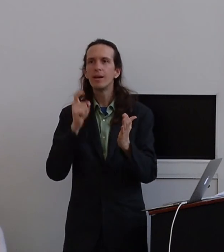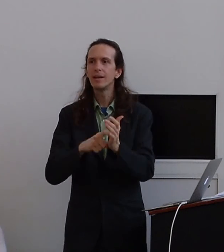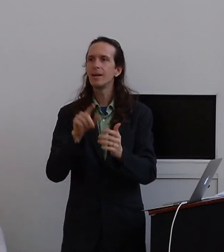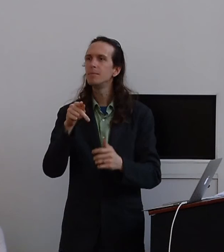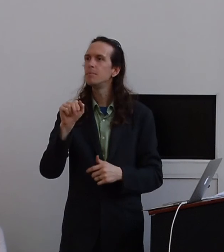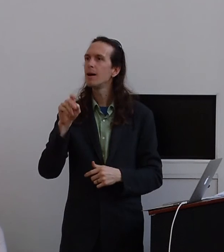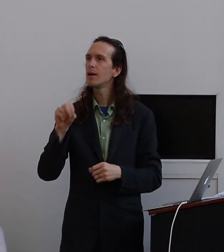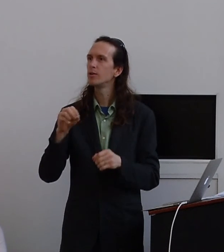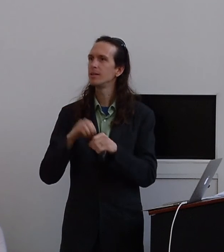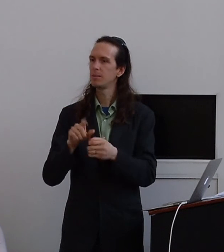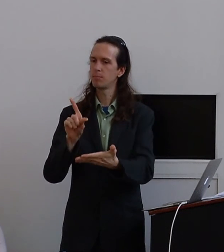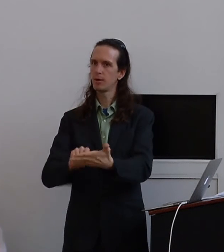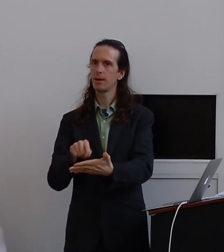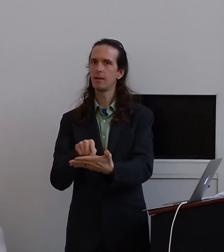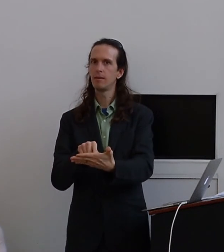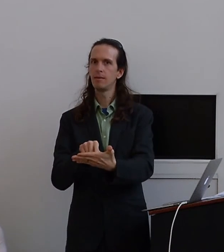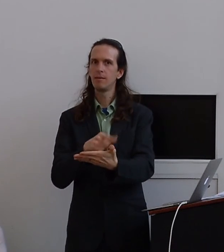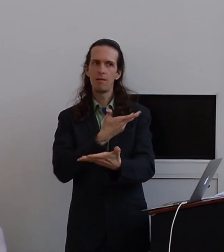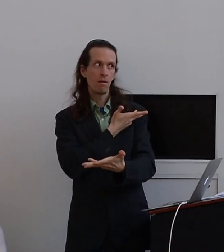and detect patterns in printed words.